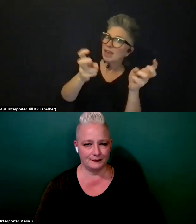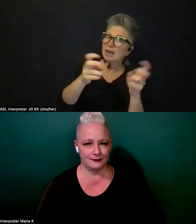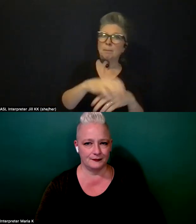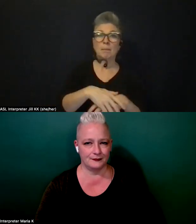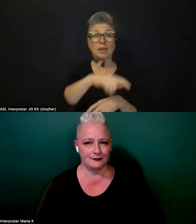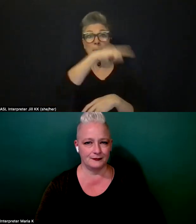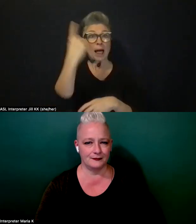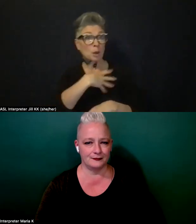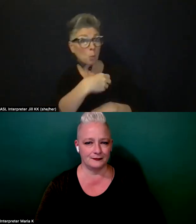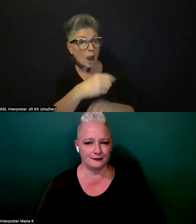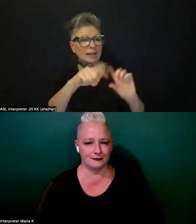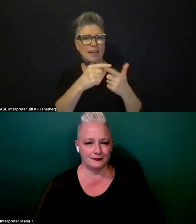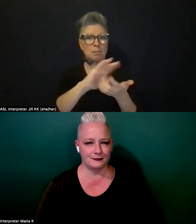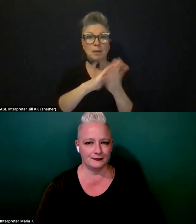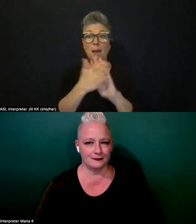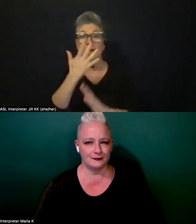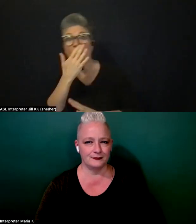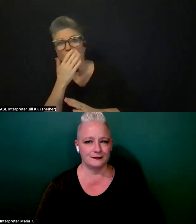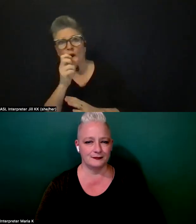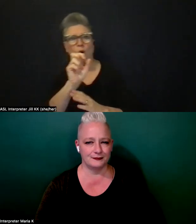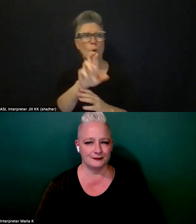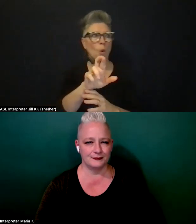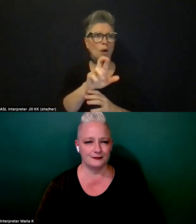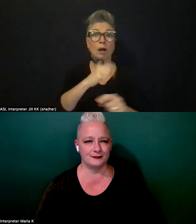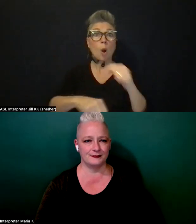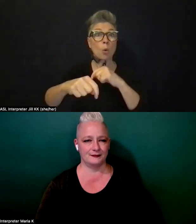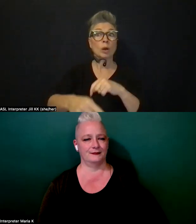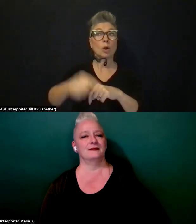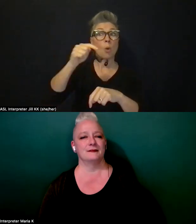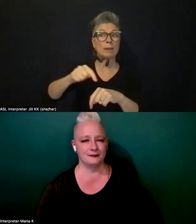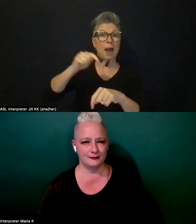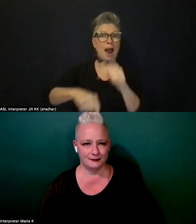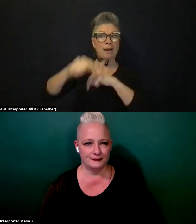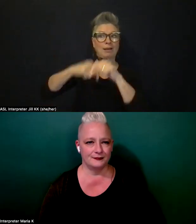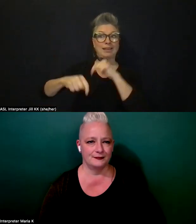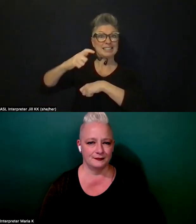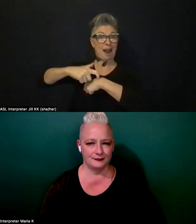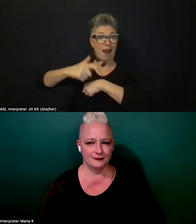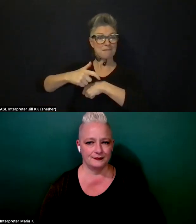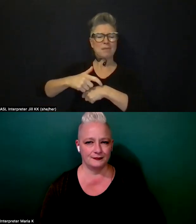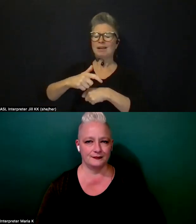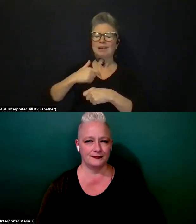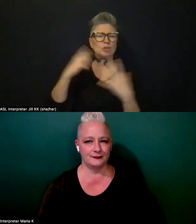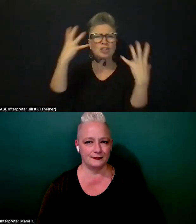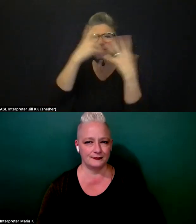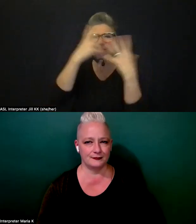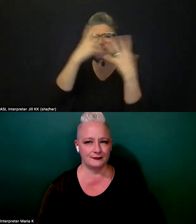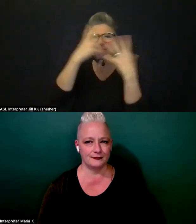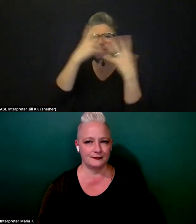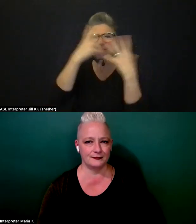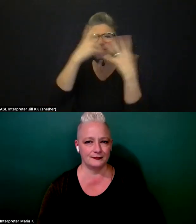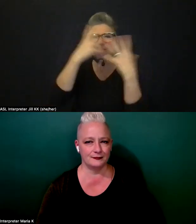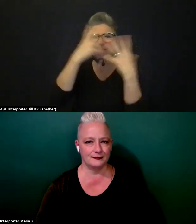to color or going back into time, and that was just beautiful. All three movies,